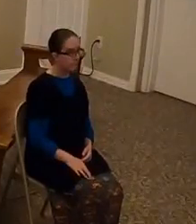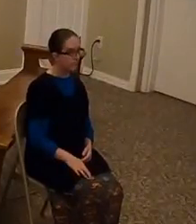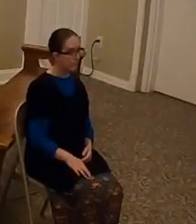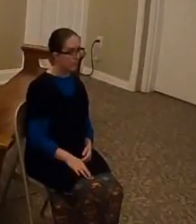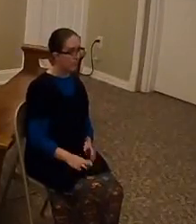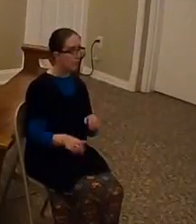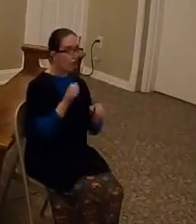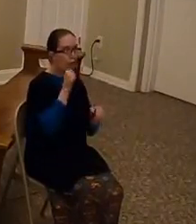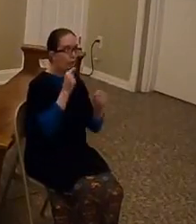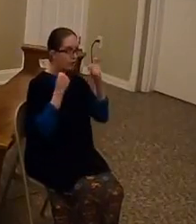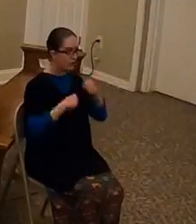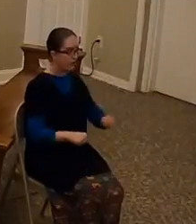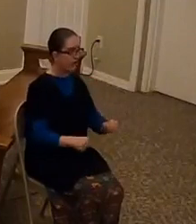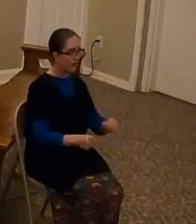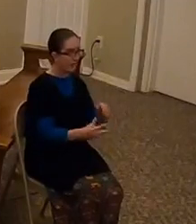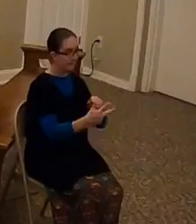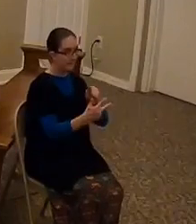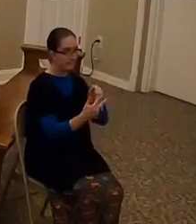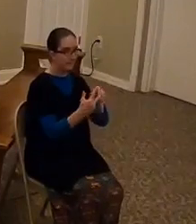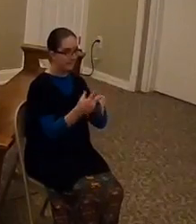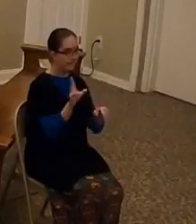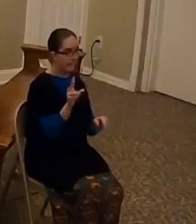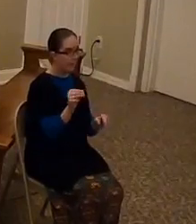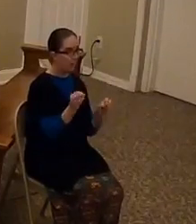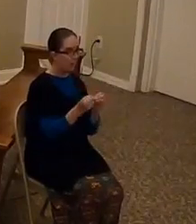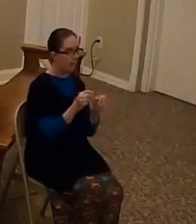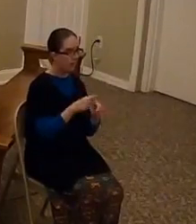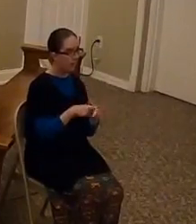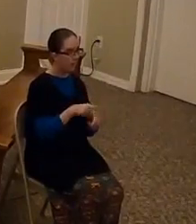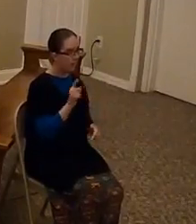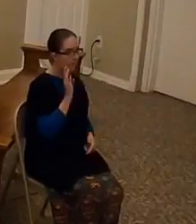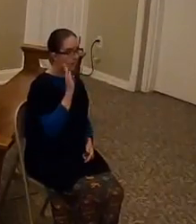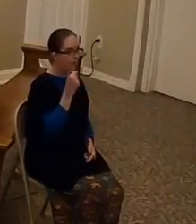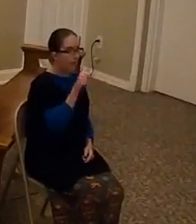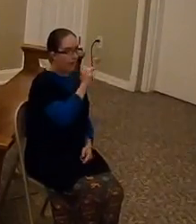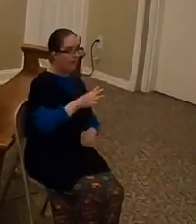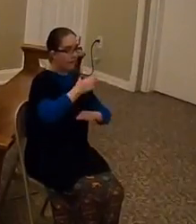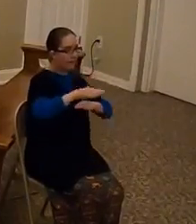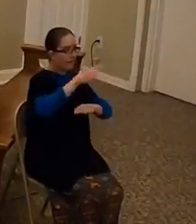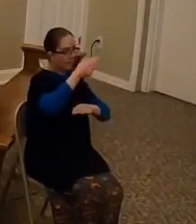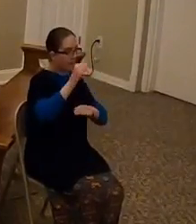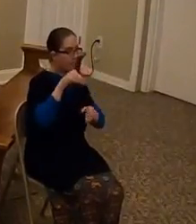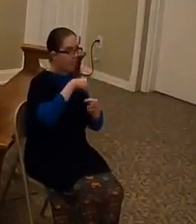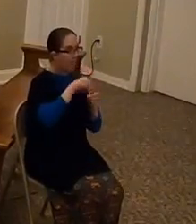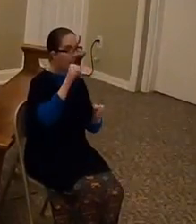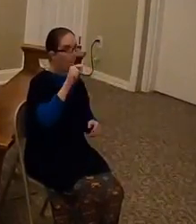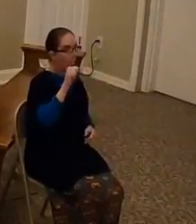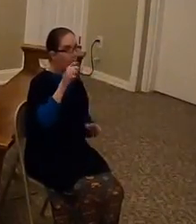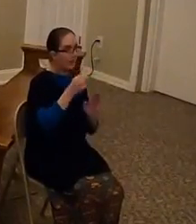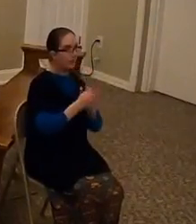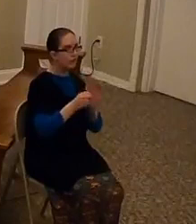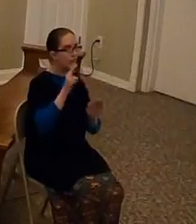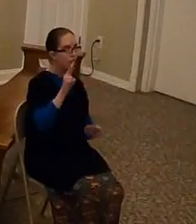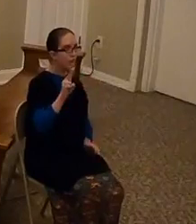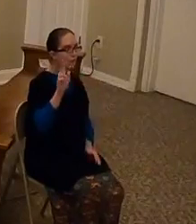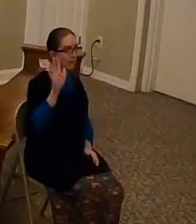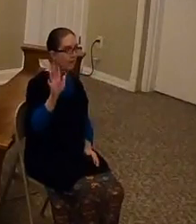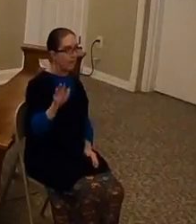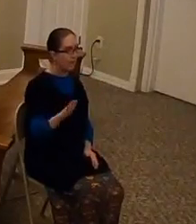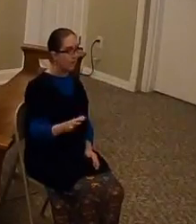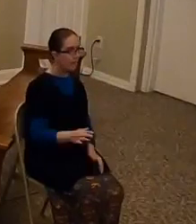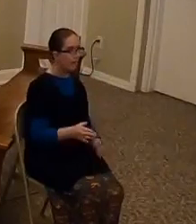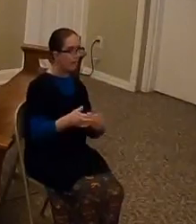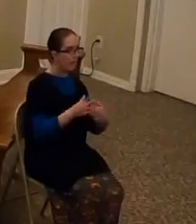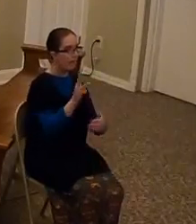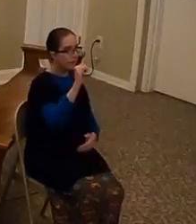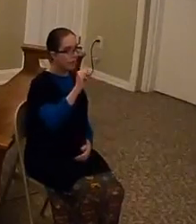I don't even try to count them anymore. Then shall the kingdom of heaven, this is Matthew chapter 25, it's